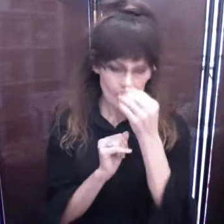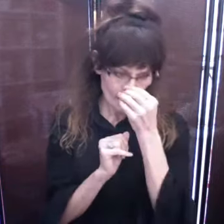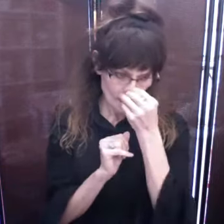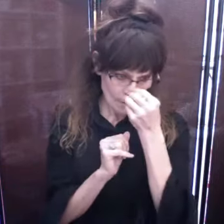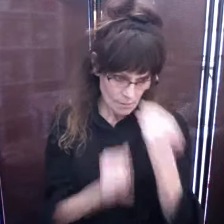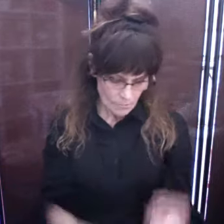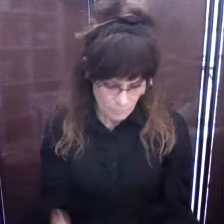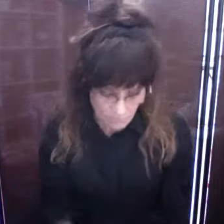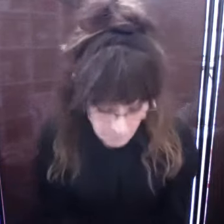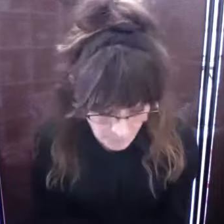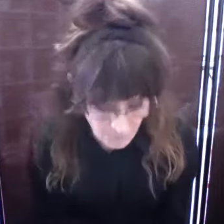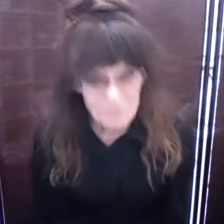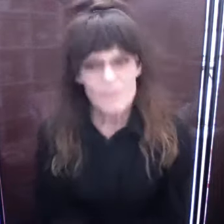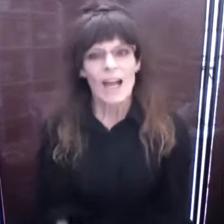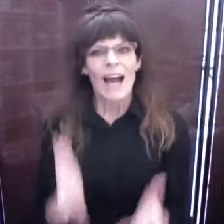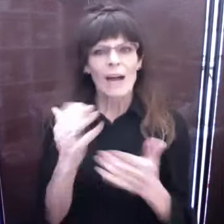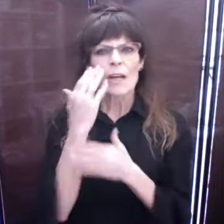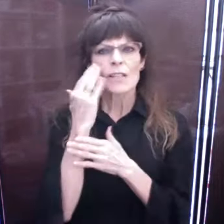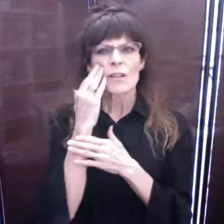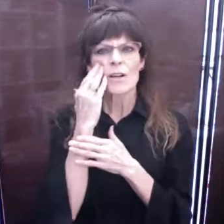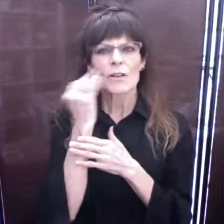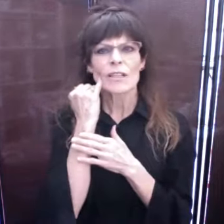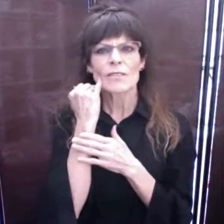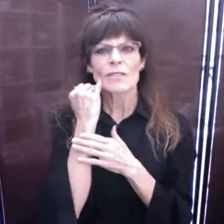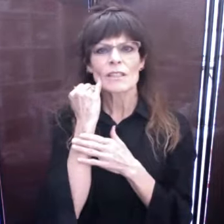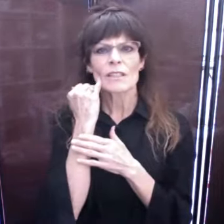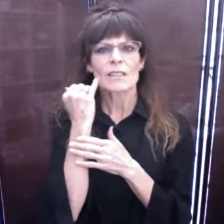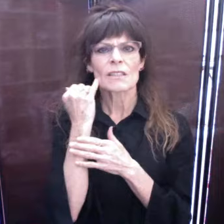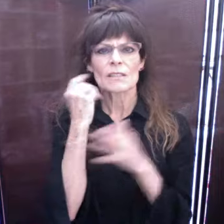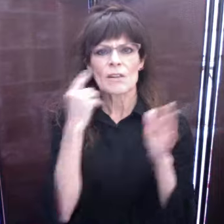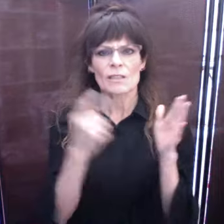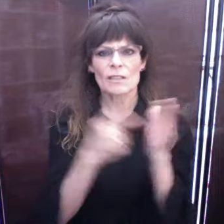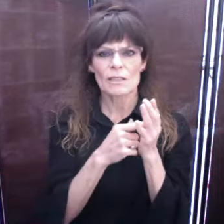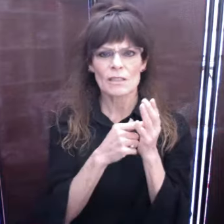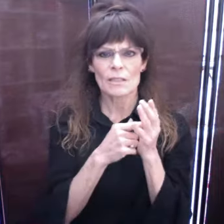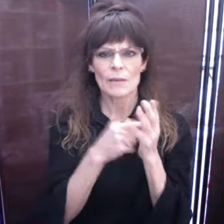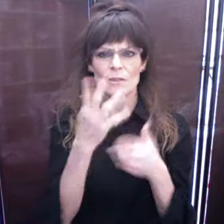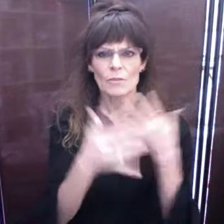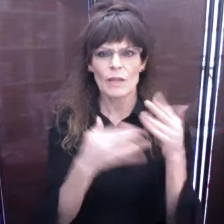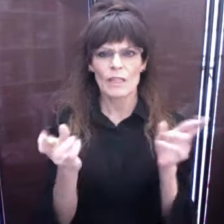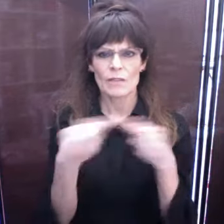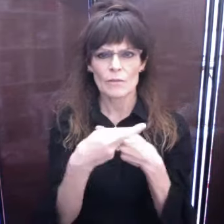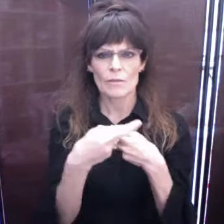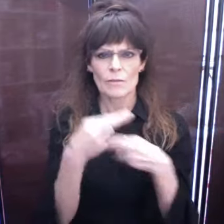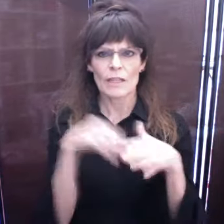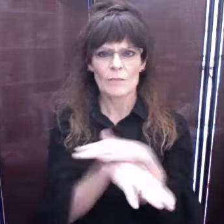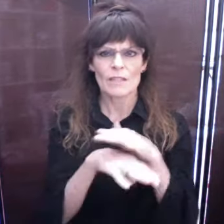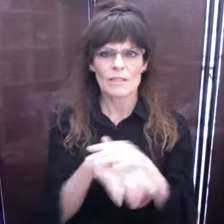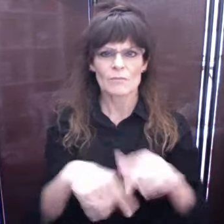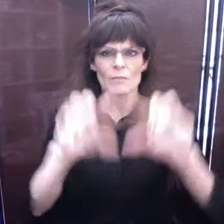I want to know if one of the admits, I keep getting these notices about the waiting room at admission, like it keeps popping up over and over, and